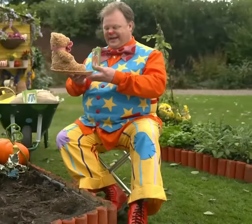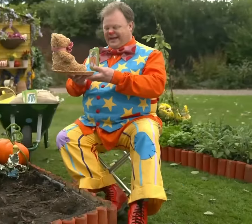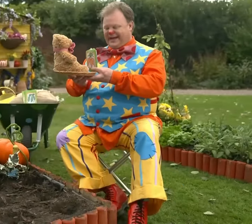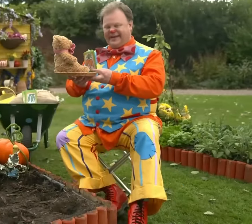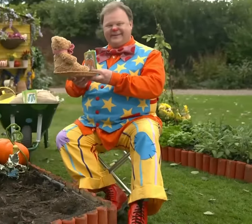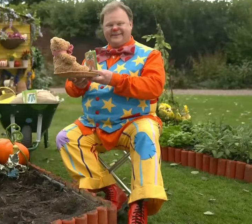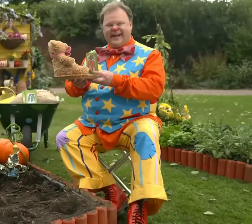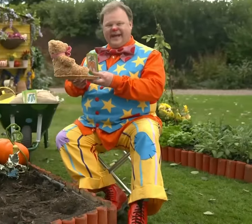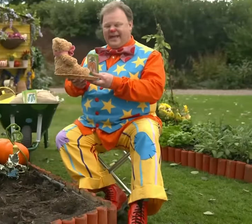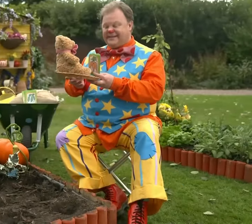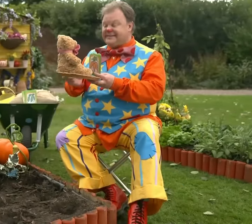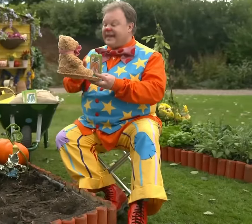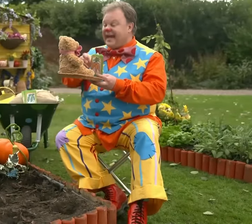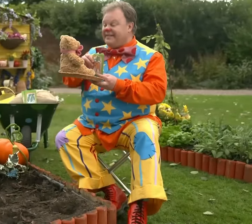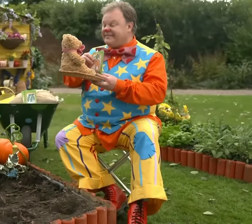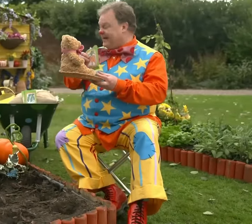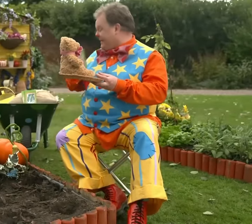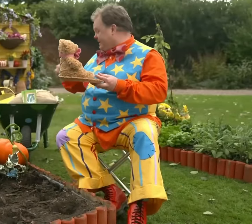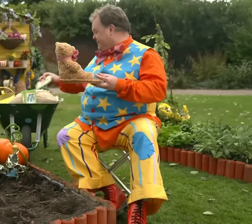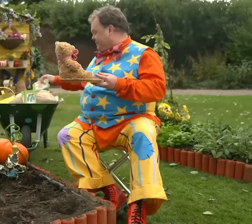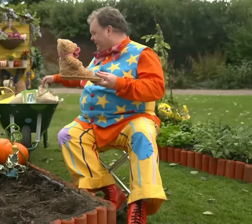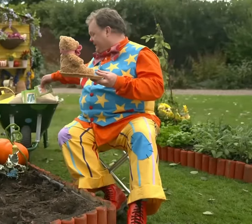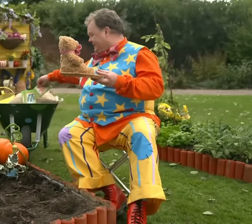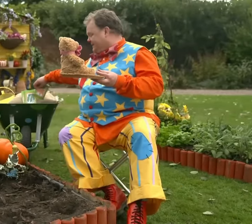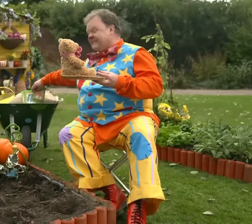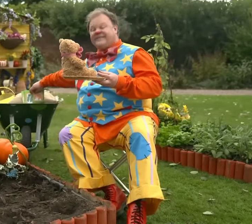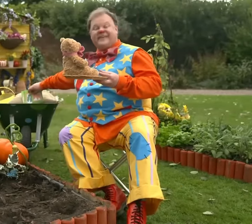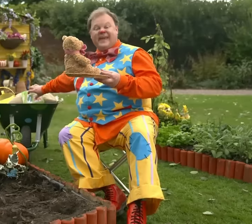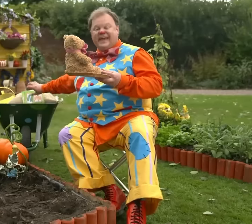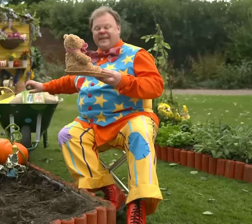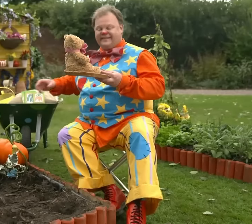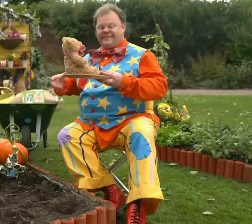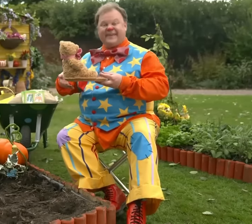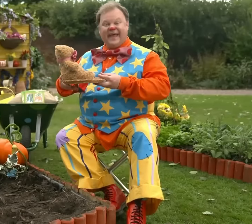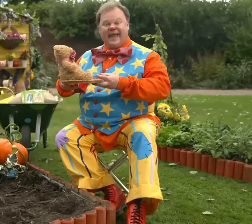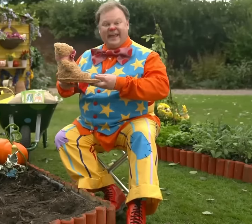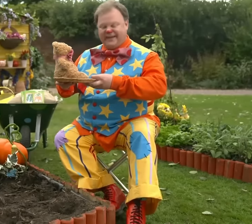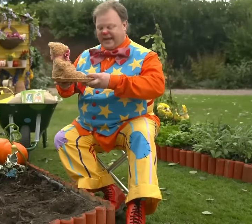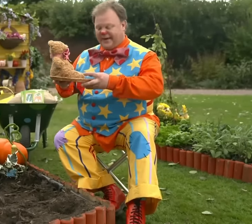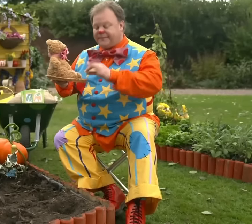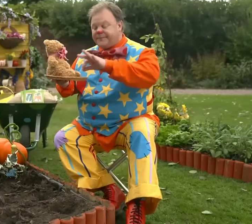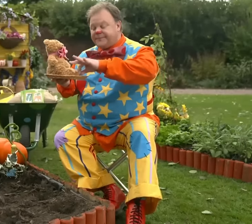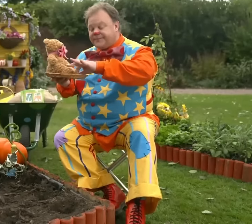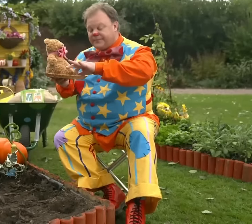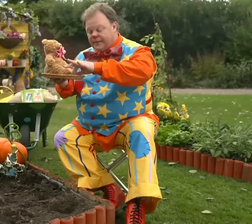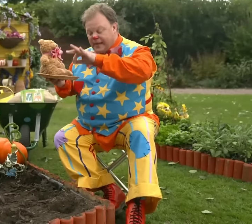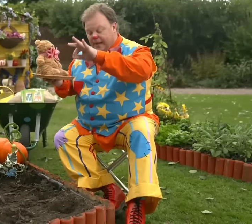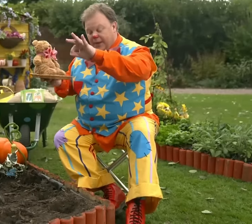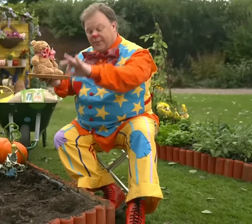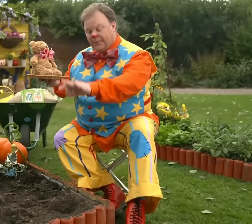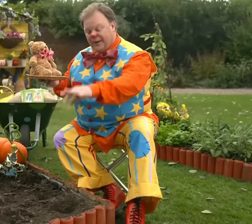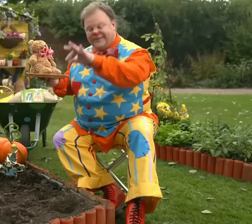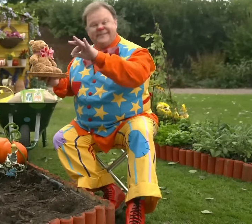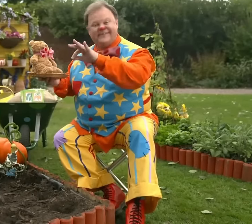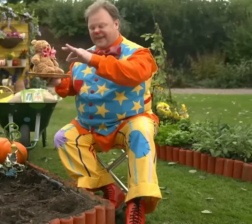are. Right, it's time to plant some seeds. Here we go. One